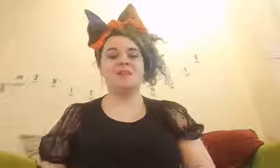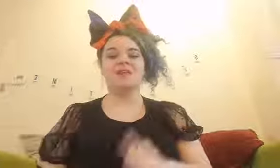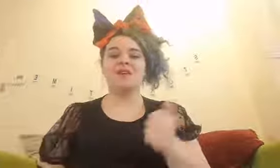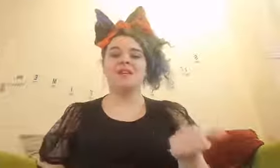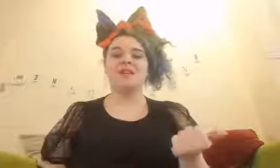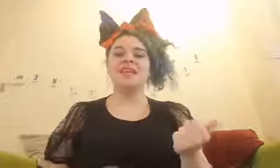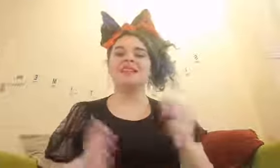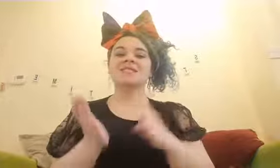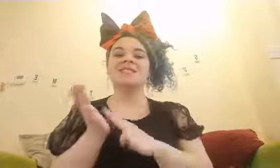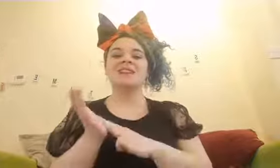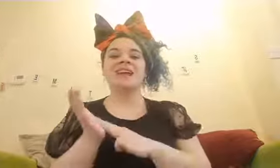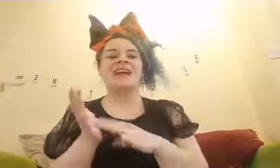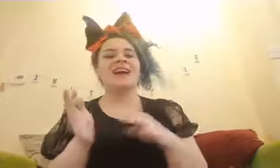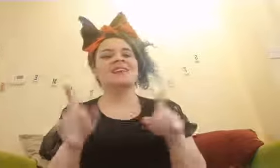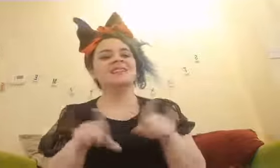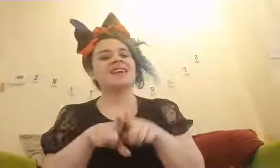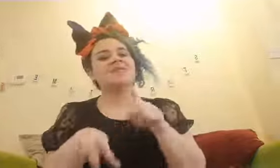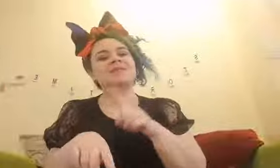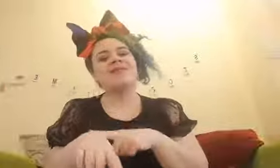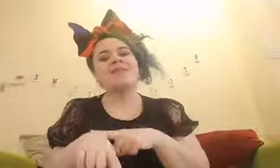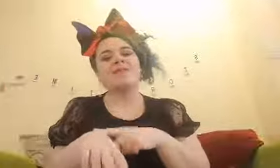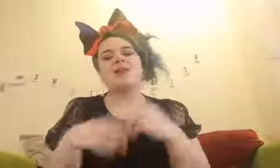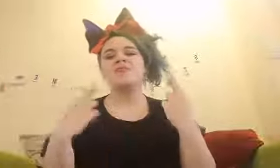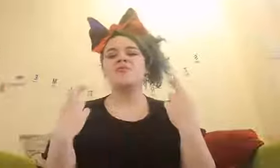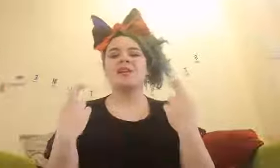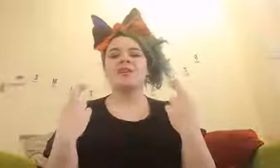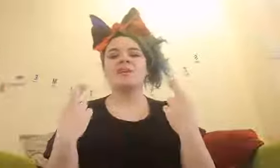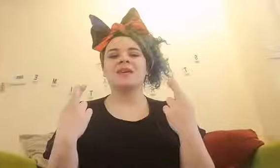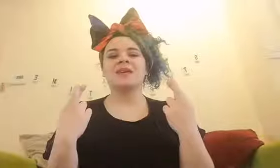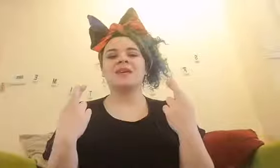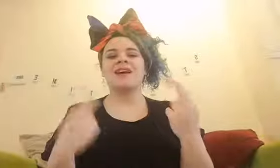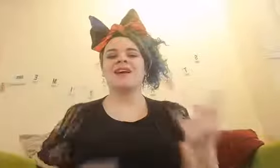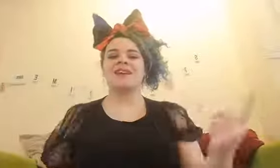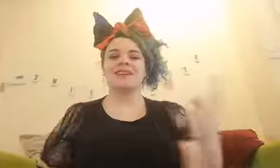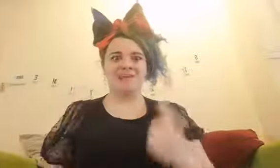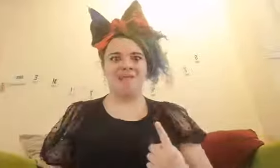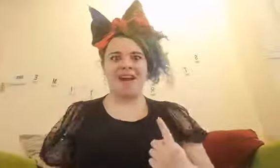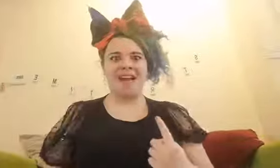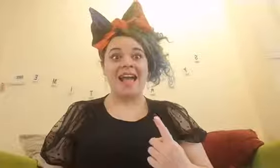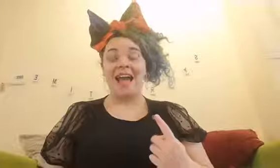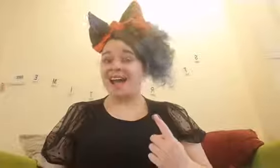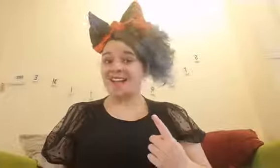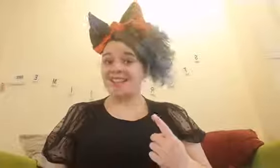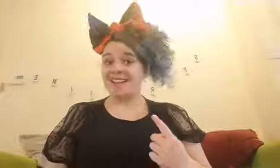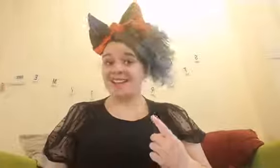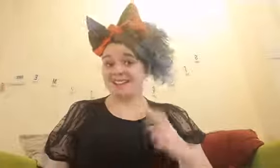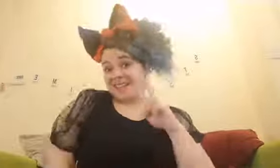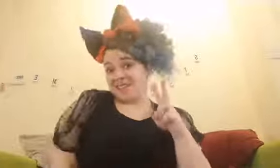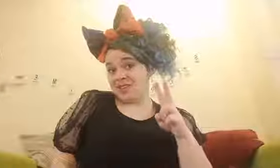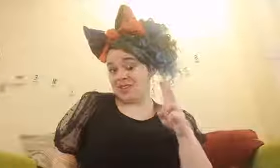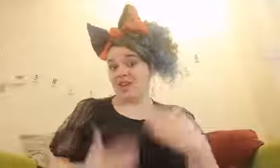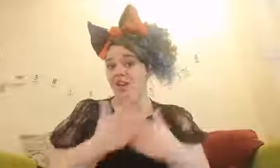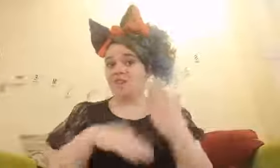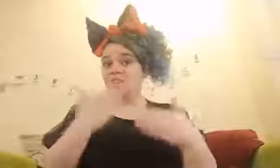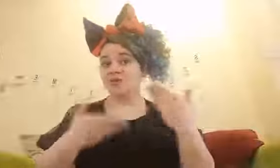So next Monday at the same time, I'm really hoping that I can come back and tell you a new